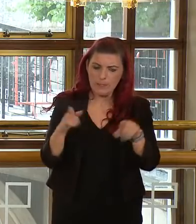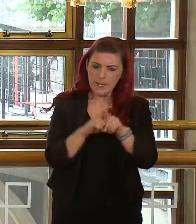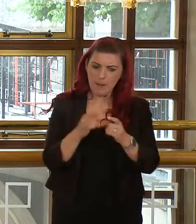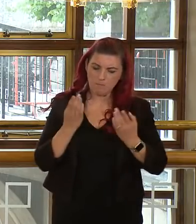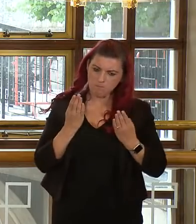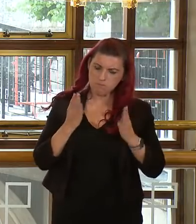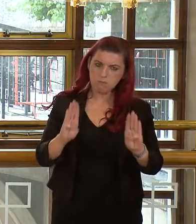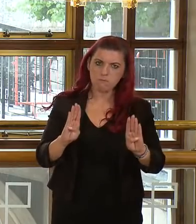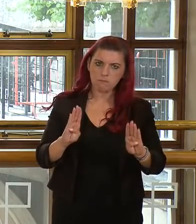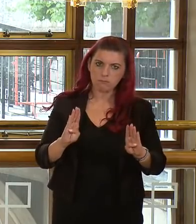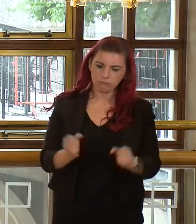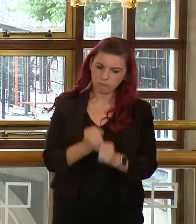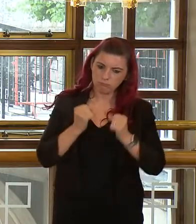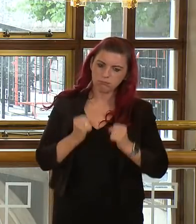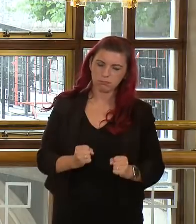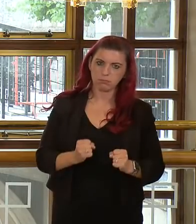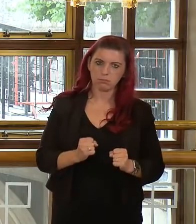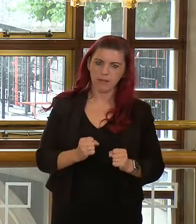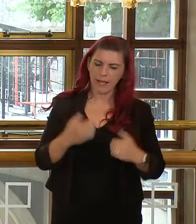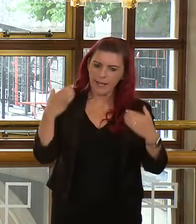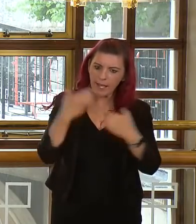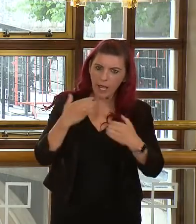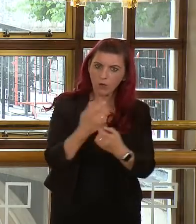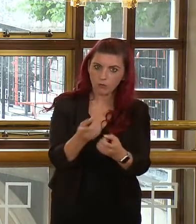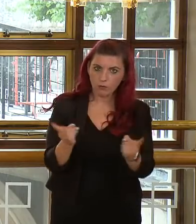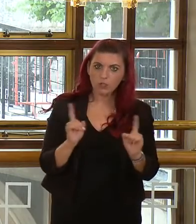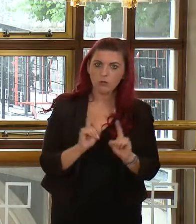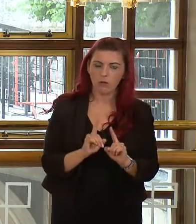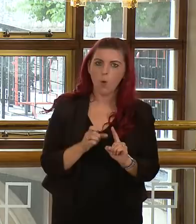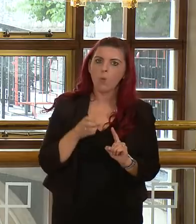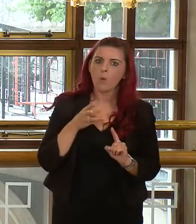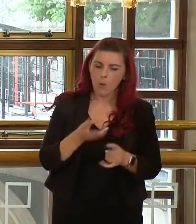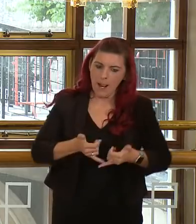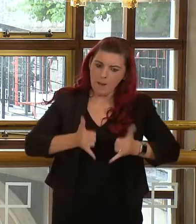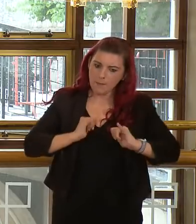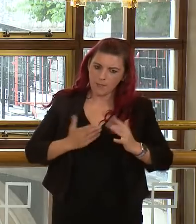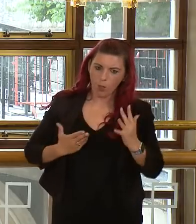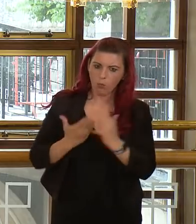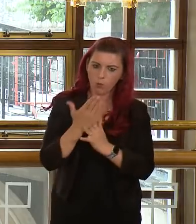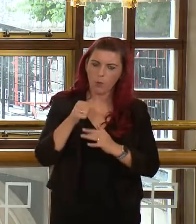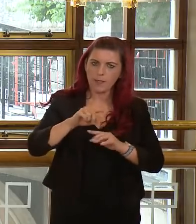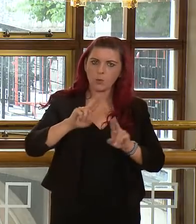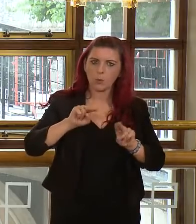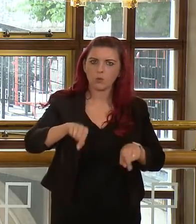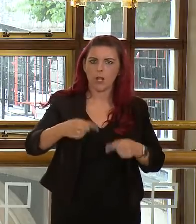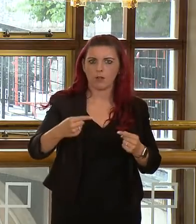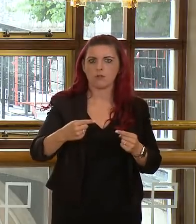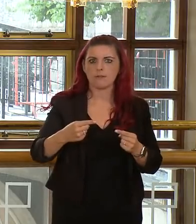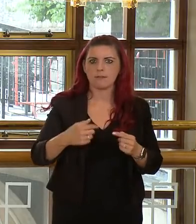determination, the same care for each other, we will overcome these challenges as well.